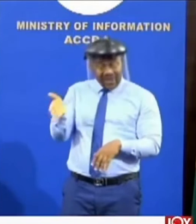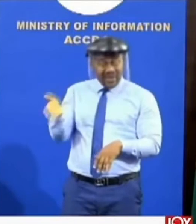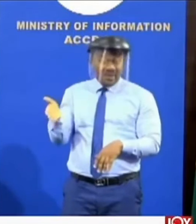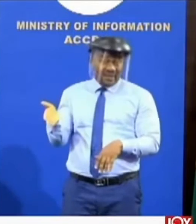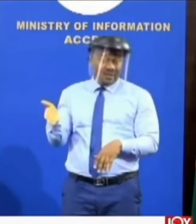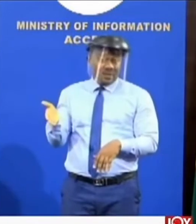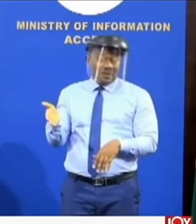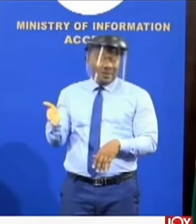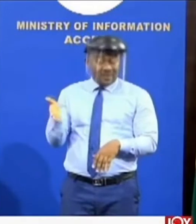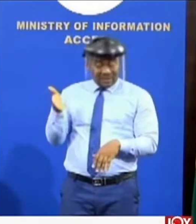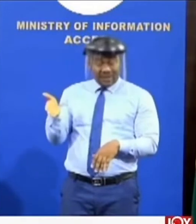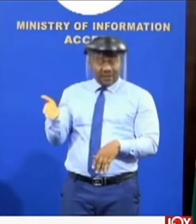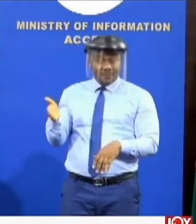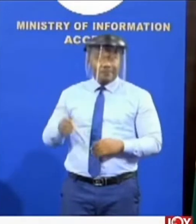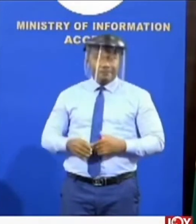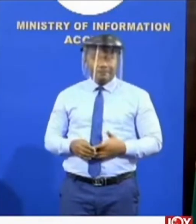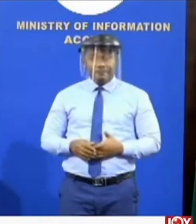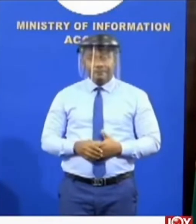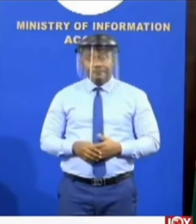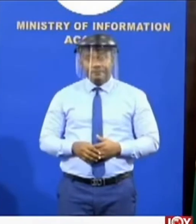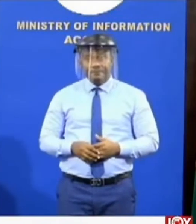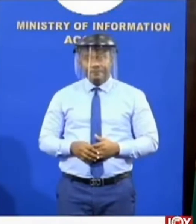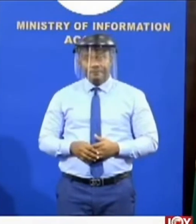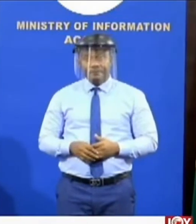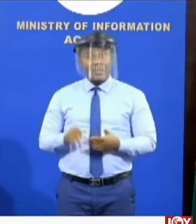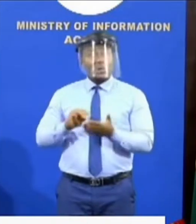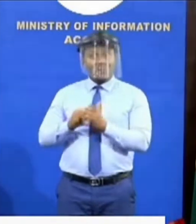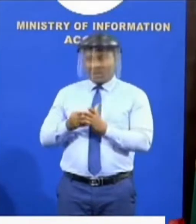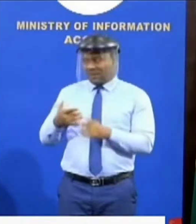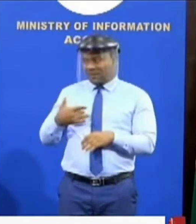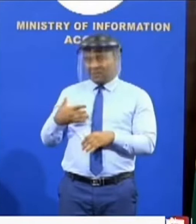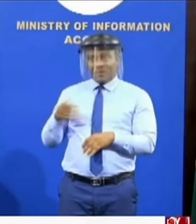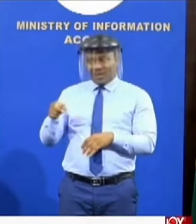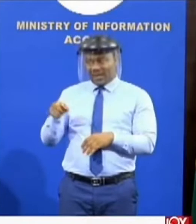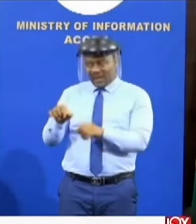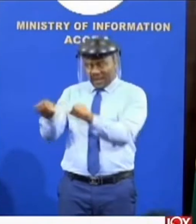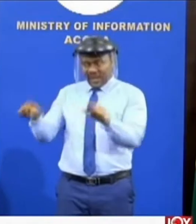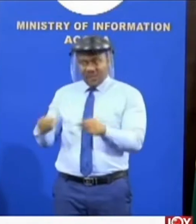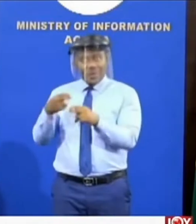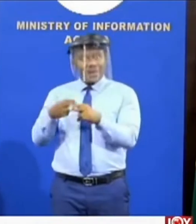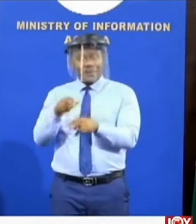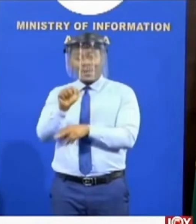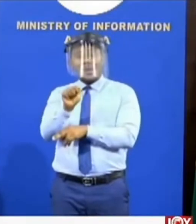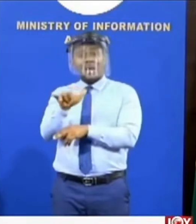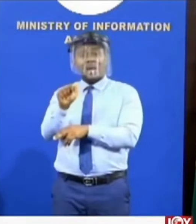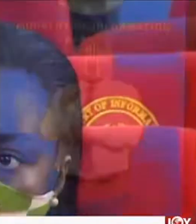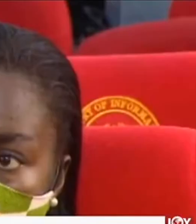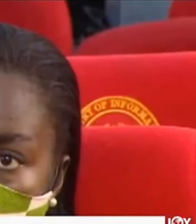details, but from the software, that is, it gives us as if it's Iowa, so it's a hotbed, so it's not. That's why it's painted red.